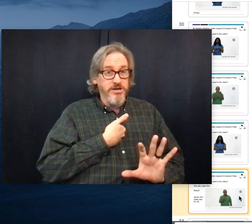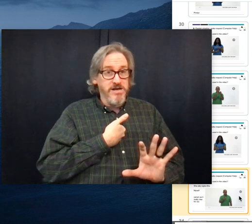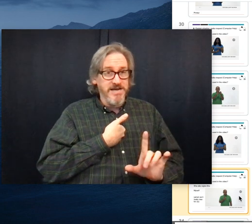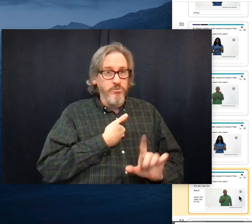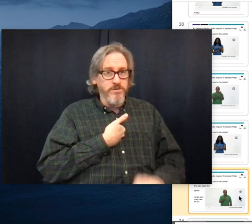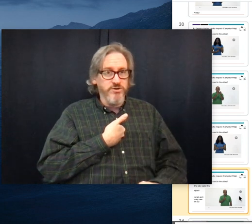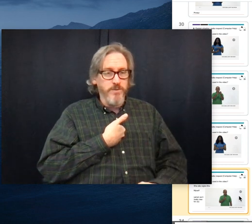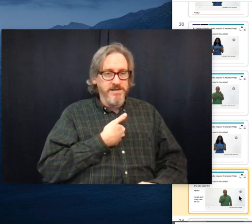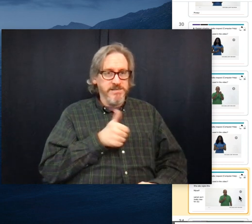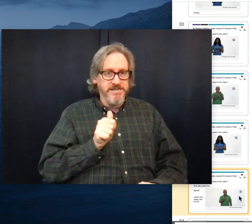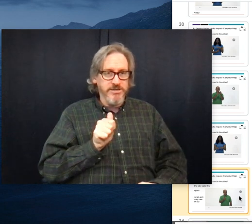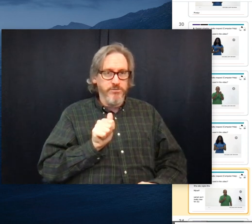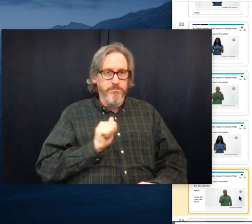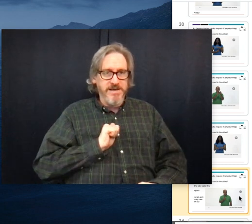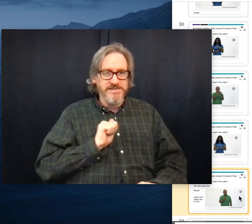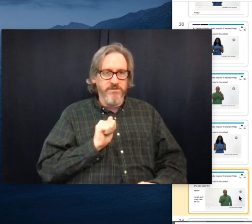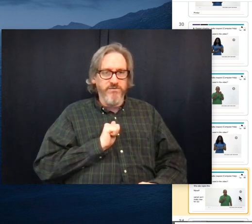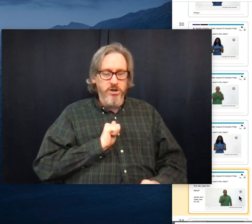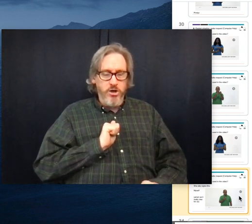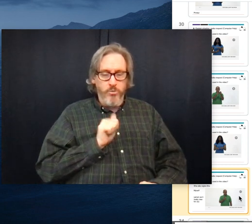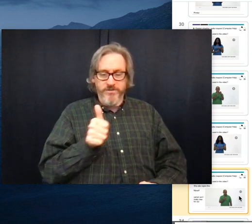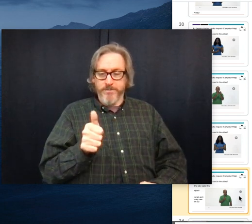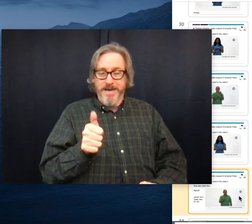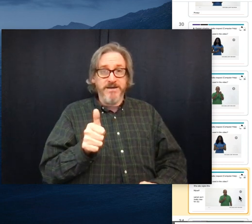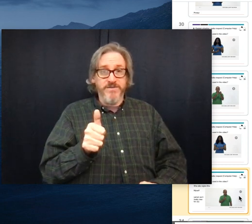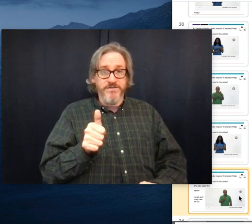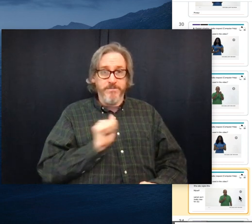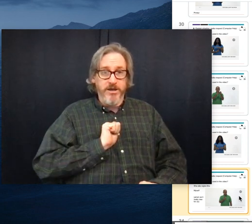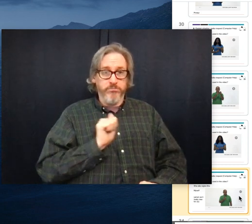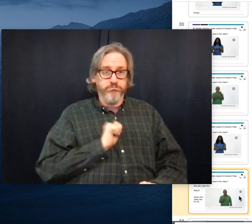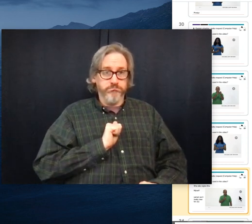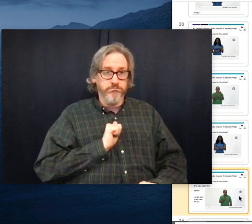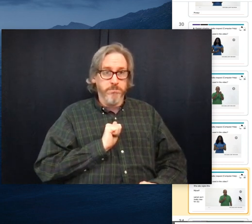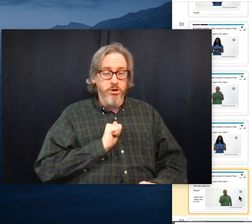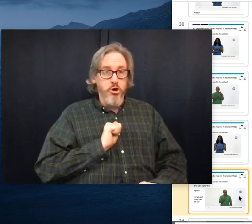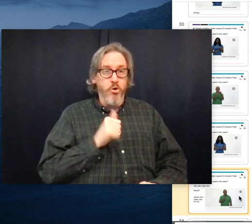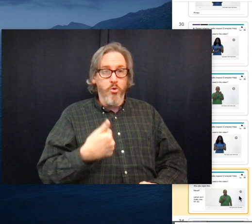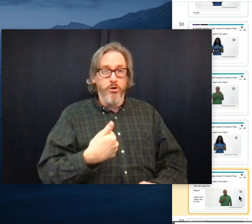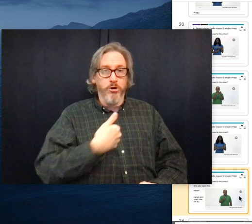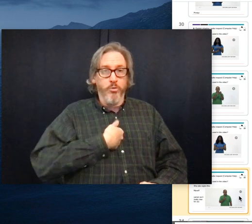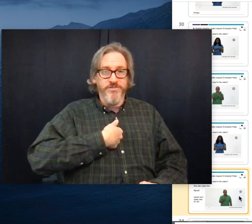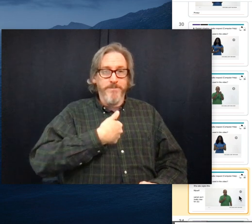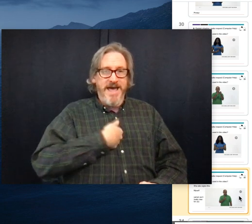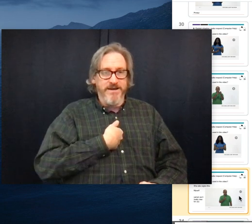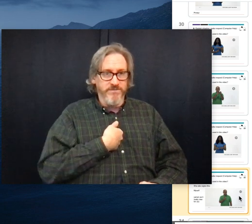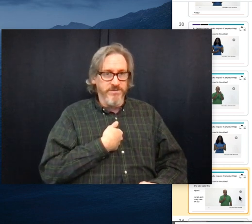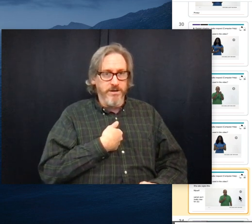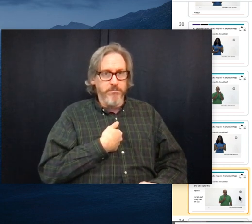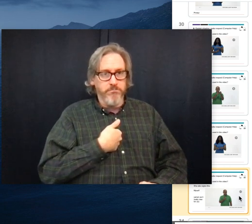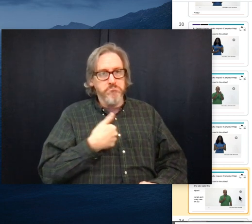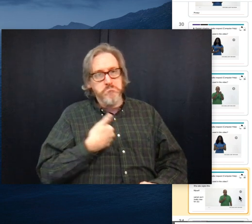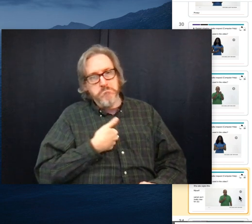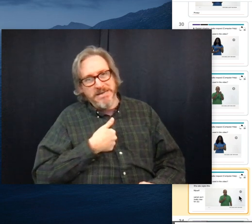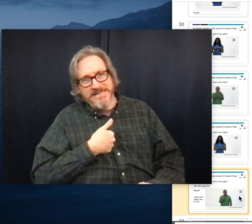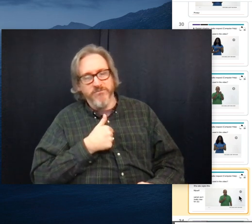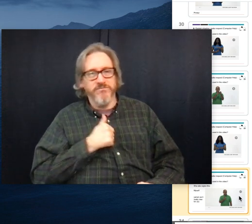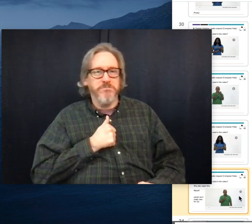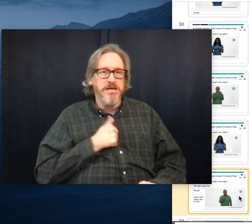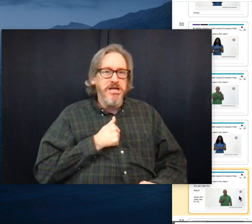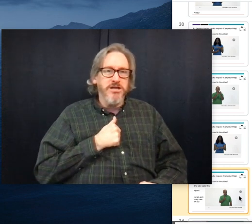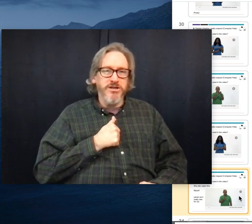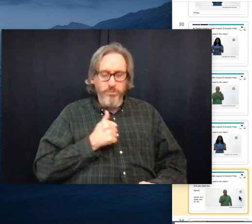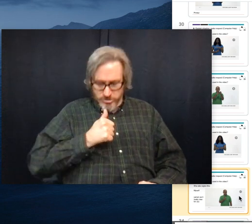boom. Same thing with kind of stupid. It almost looks like a hashtag. There was a time when early